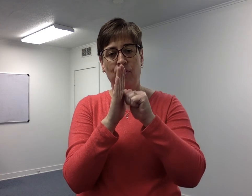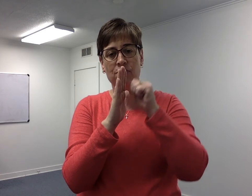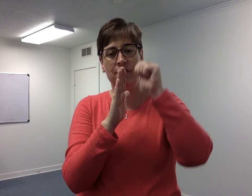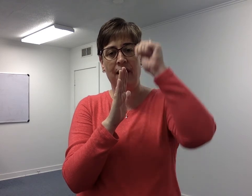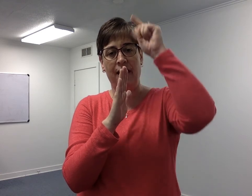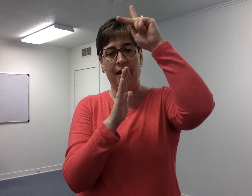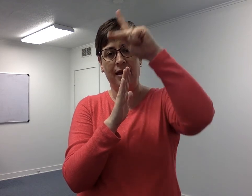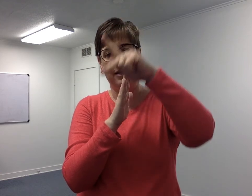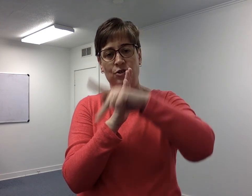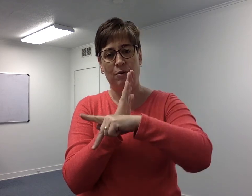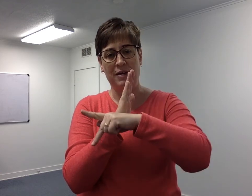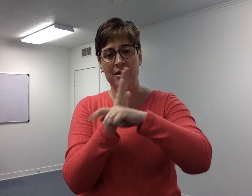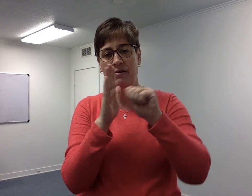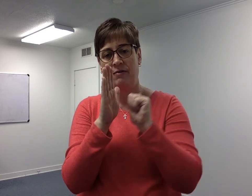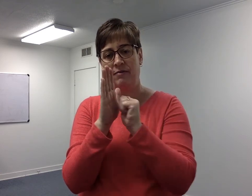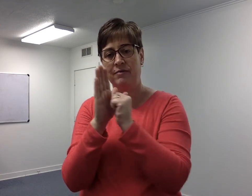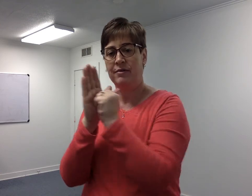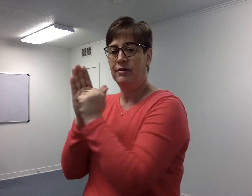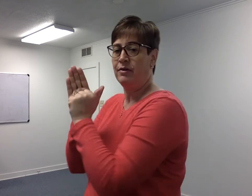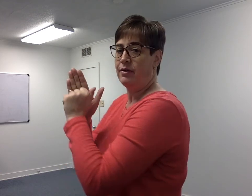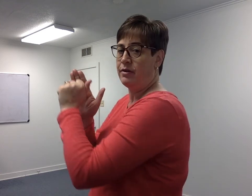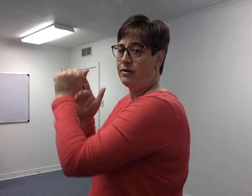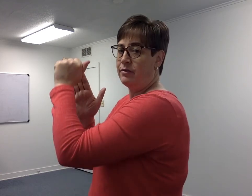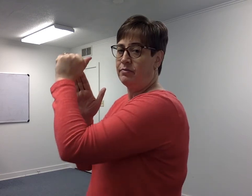April, A to a P.